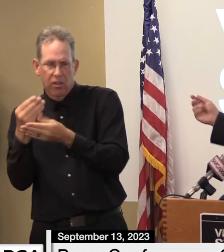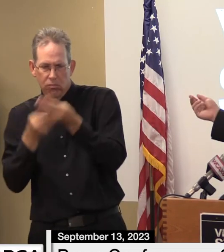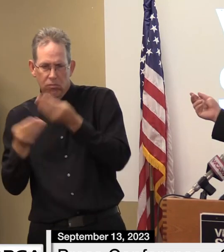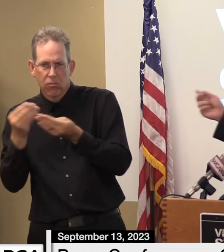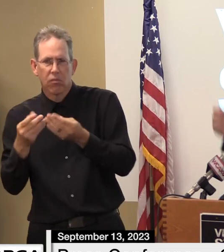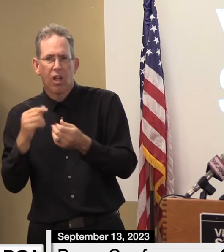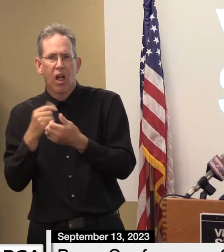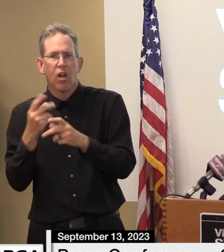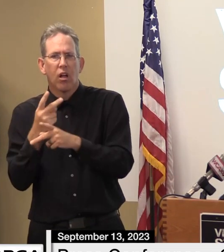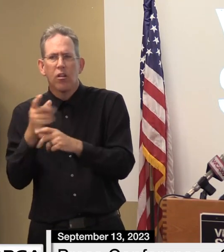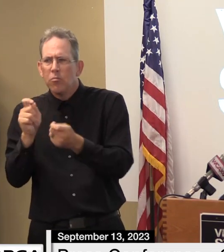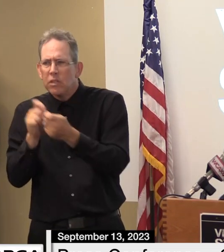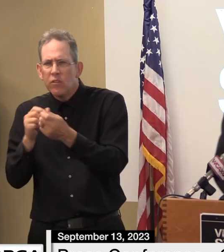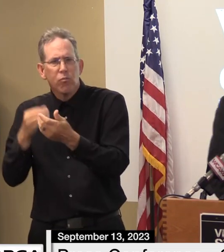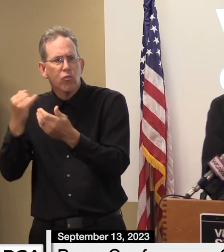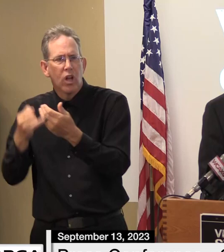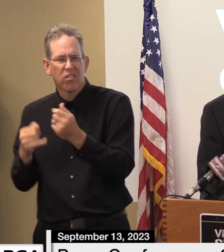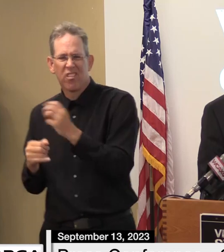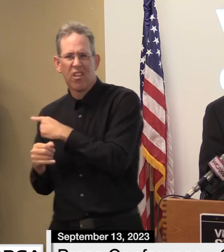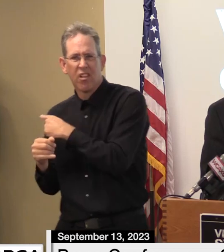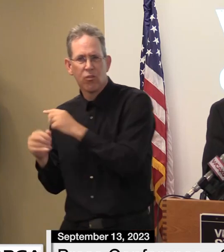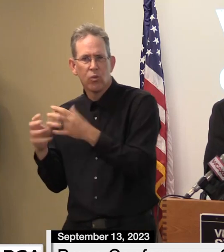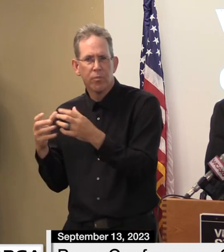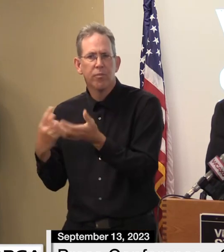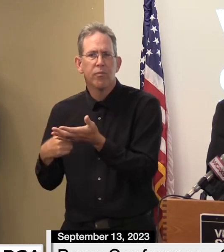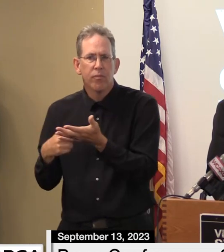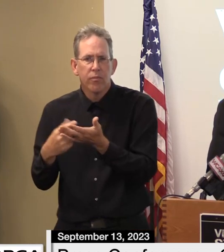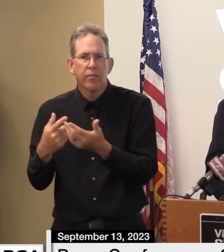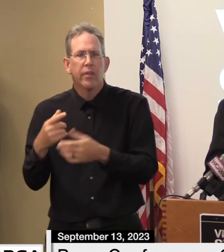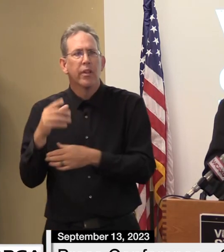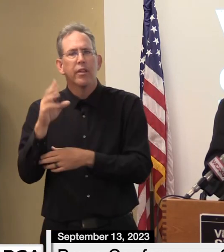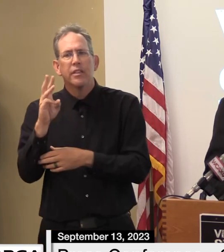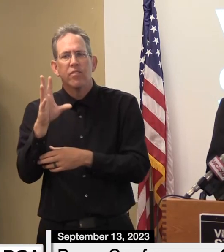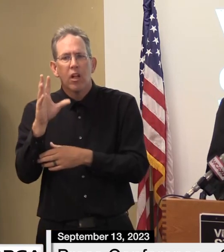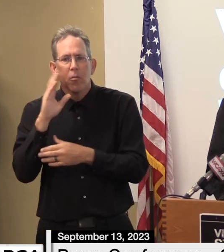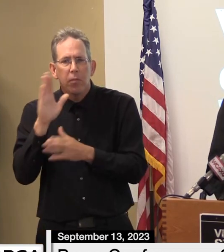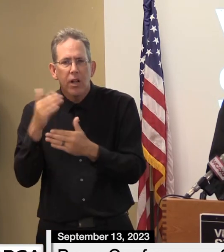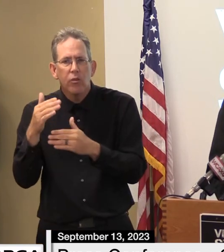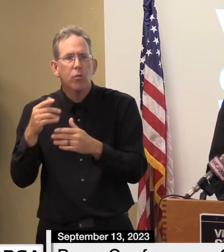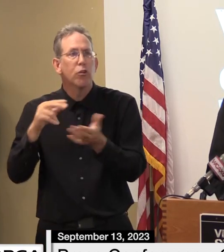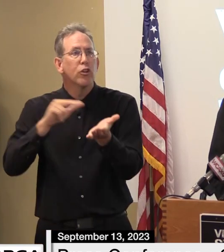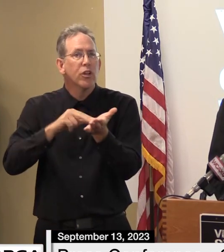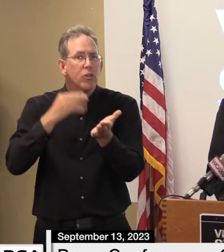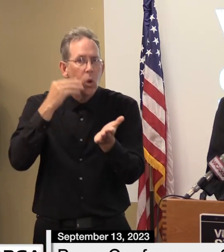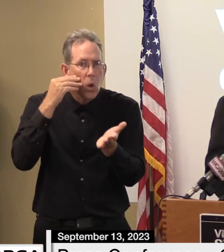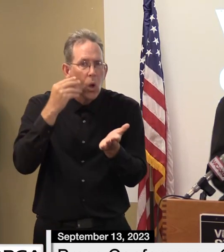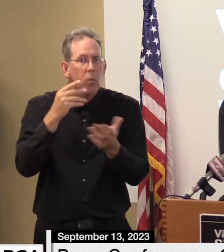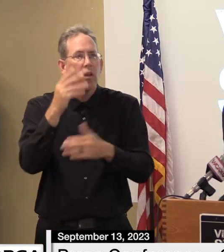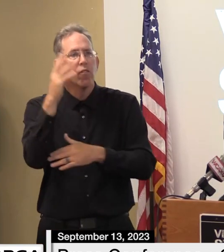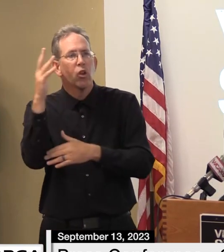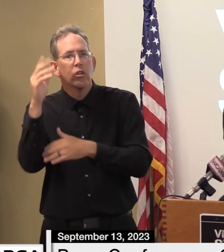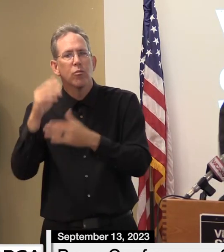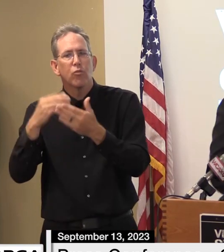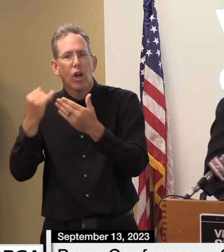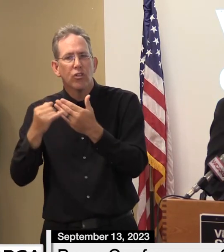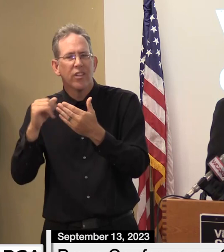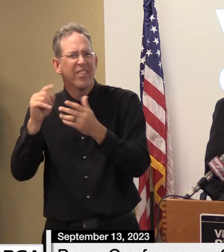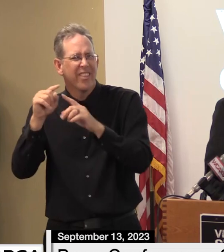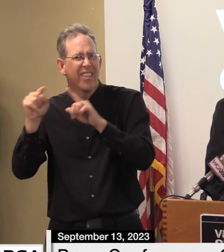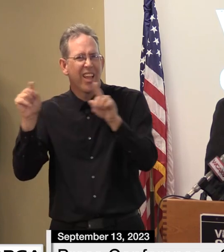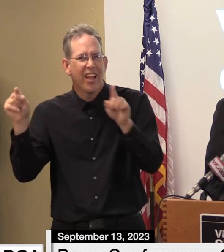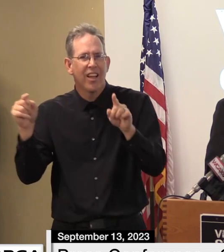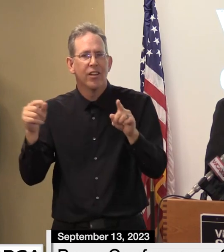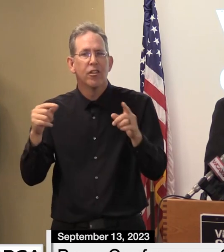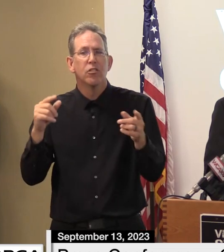projects, the Vita project that will add 65 beds, and the Northern Forest project that will add 9. So the 1,000 or so